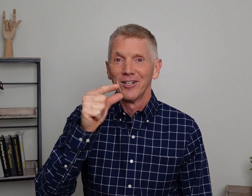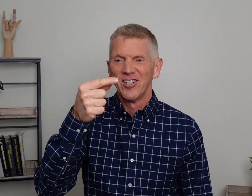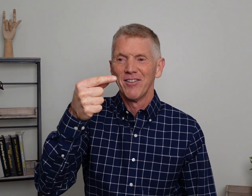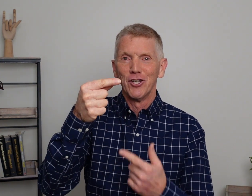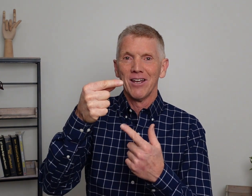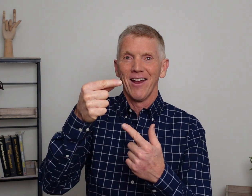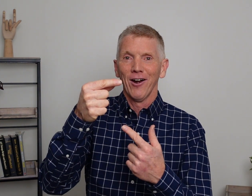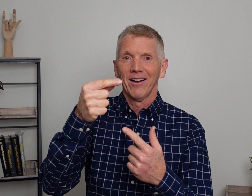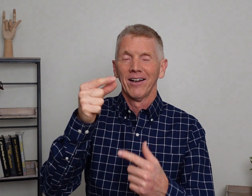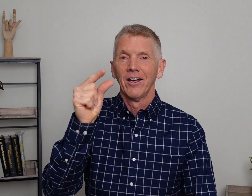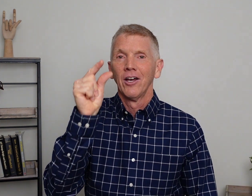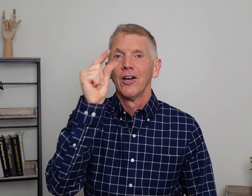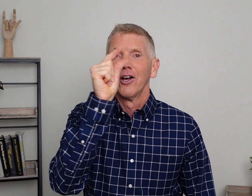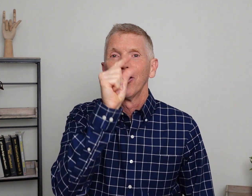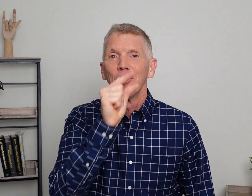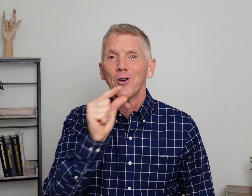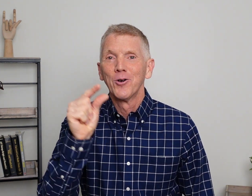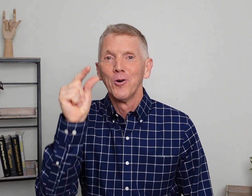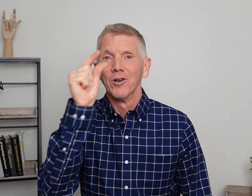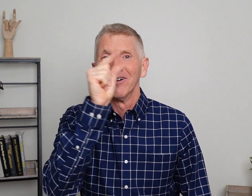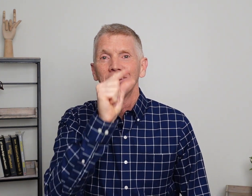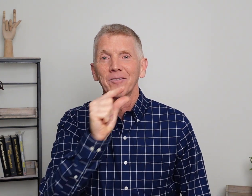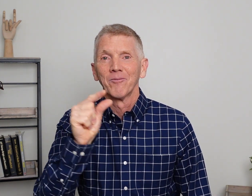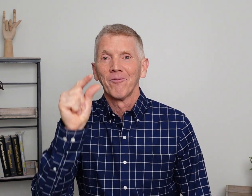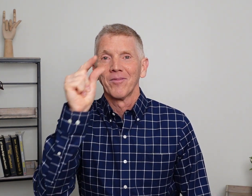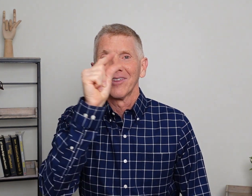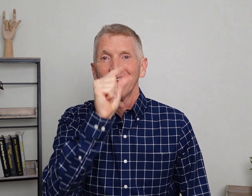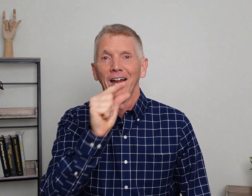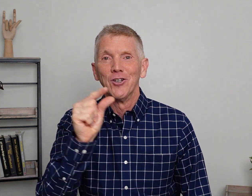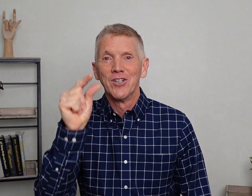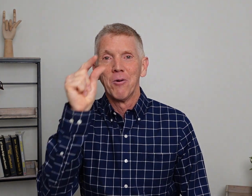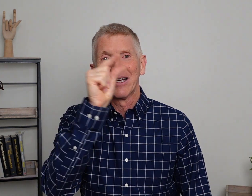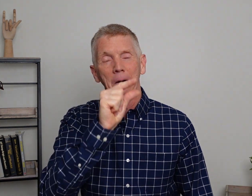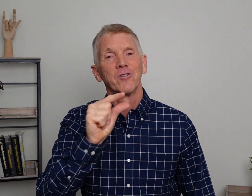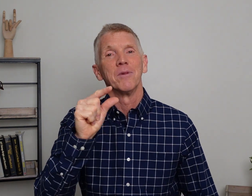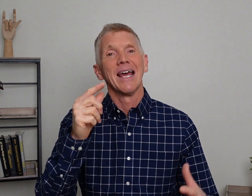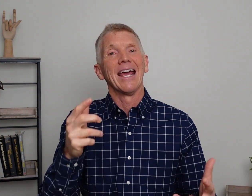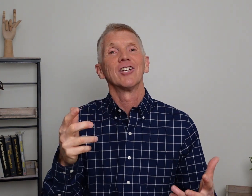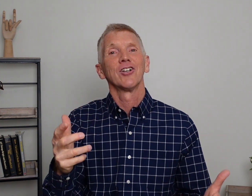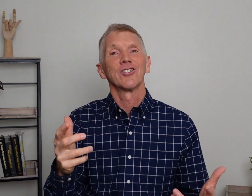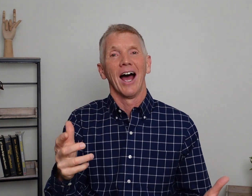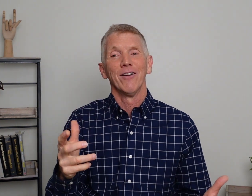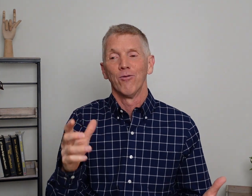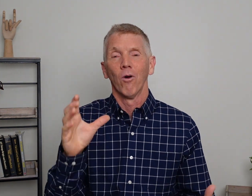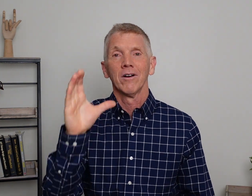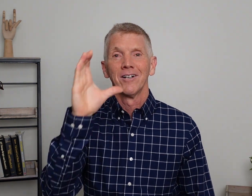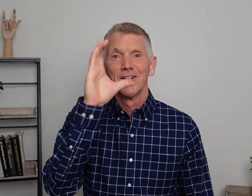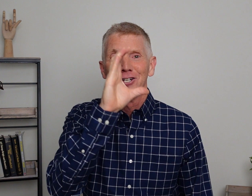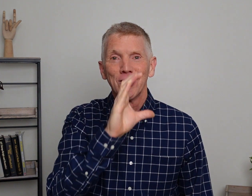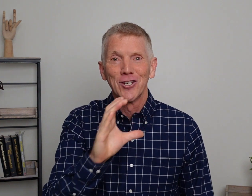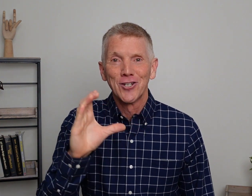see the G there? Google. And you see where it comes from the ASL sign for